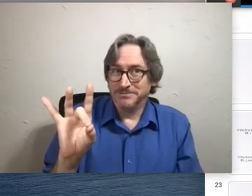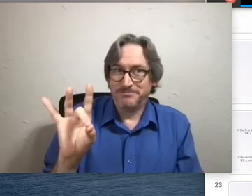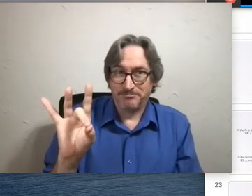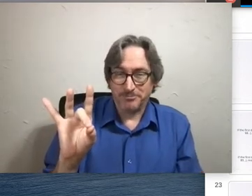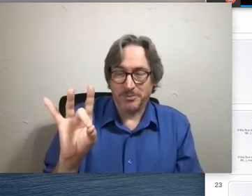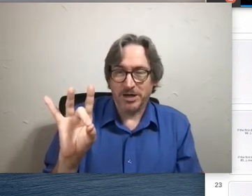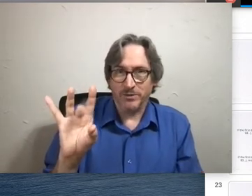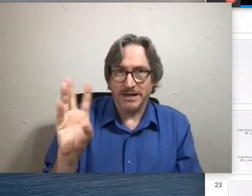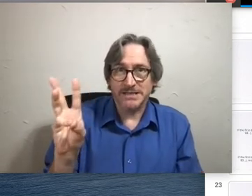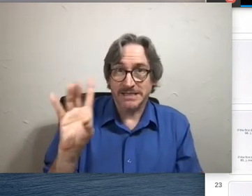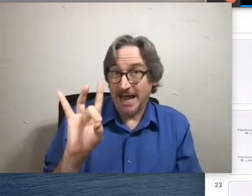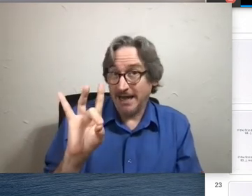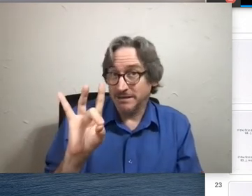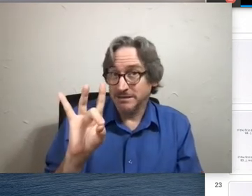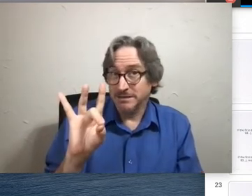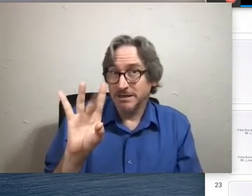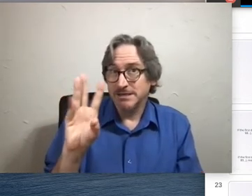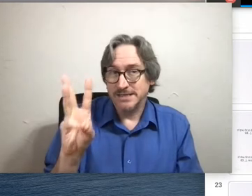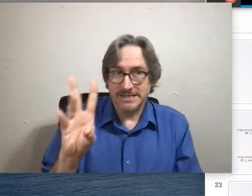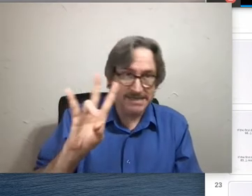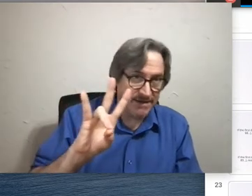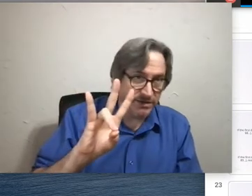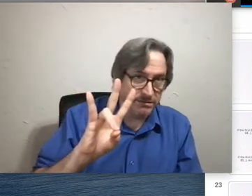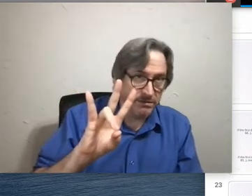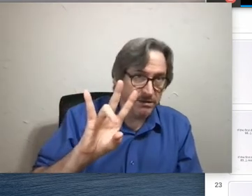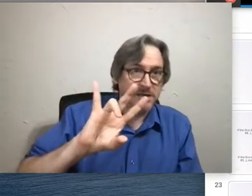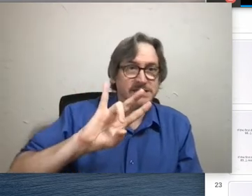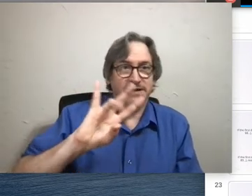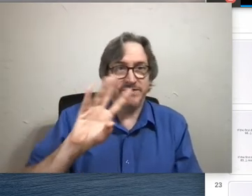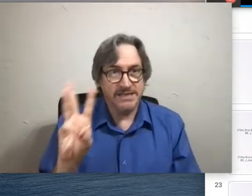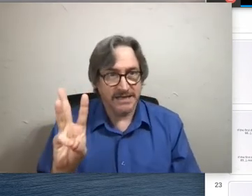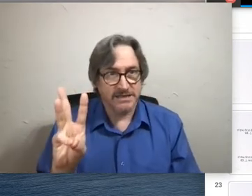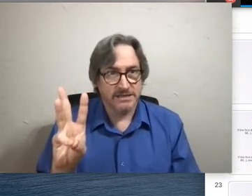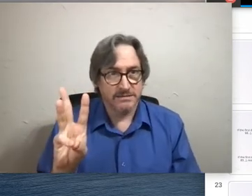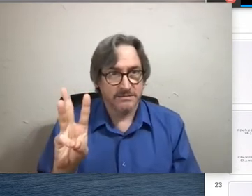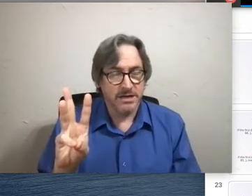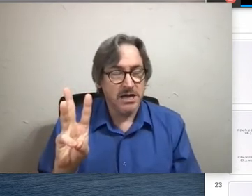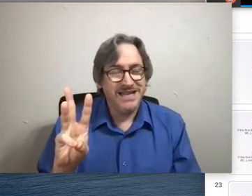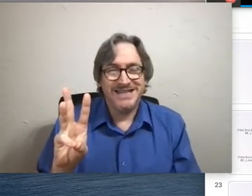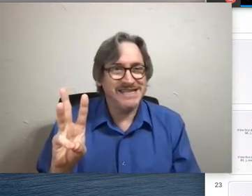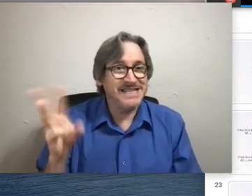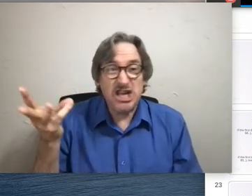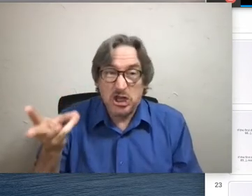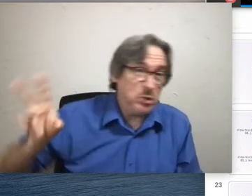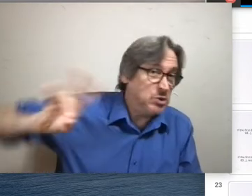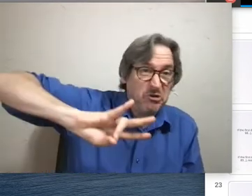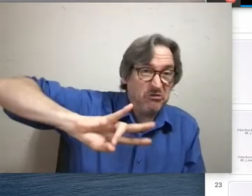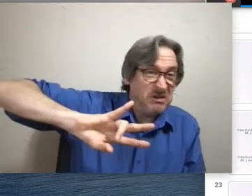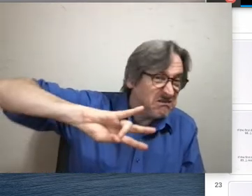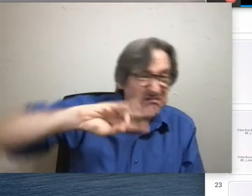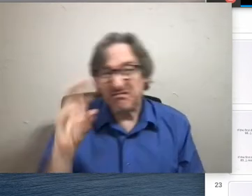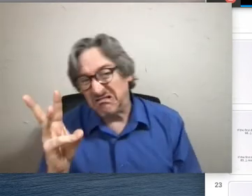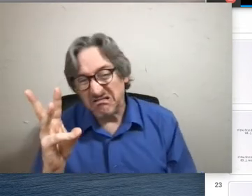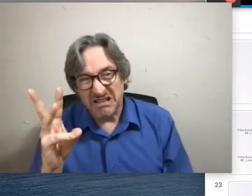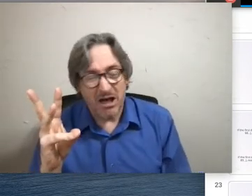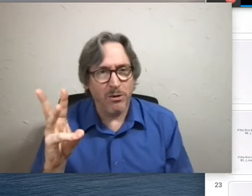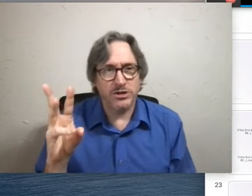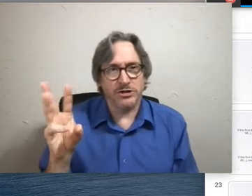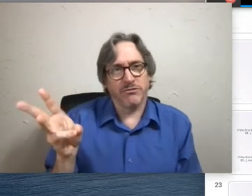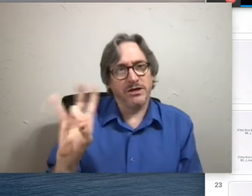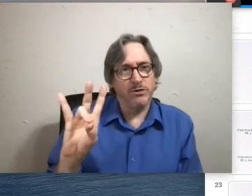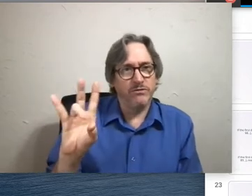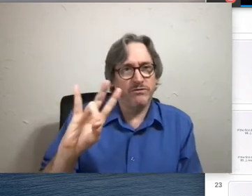68, be careful with that, 68, 67, 76. This isn't a huge movement. The